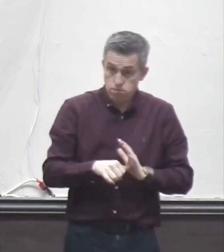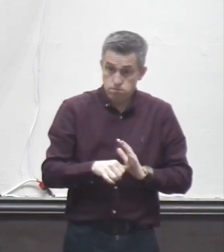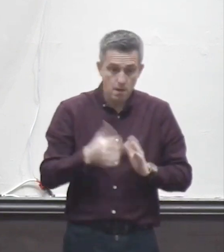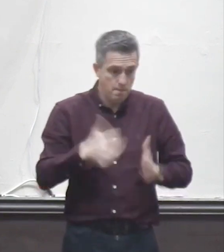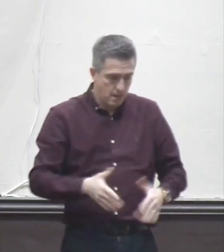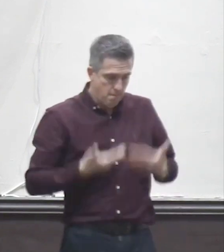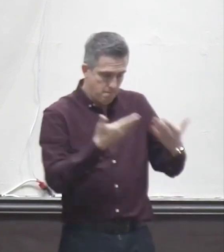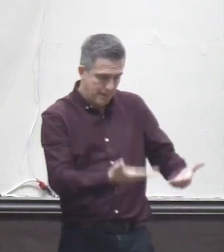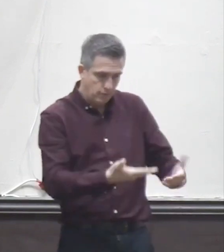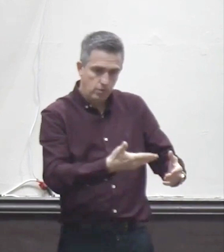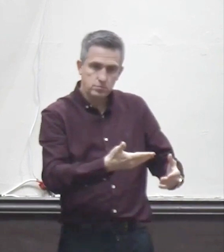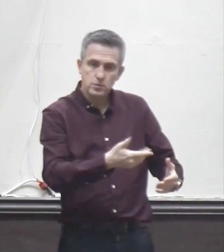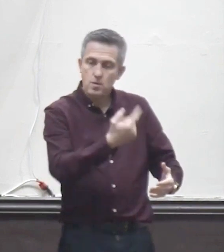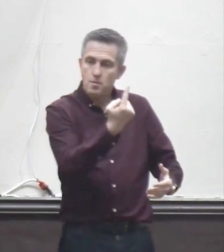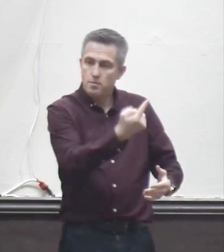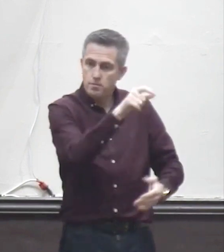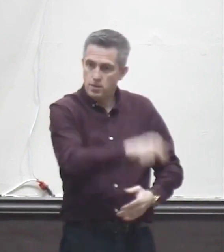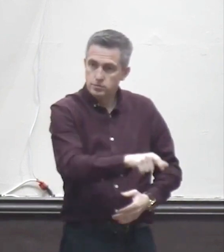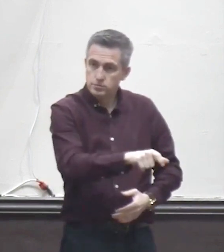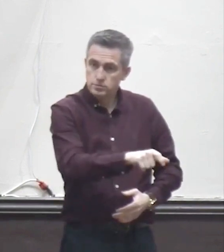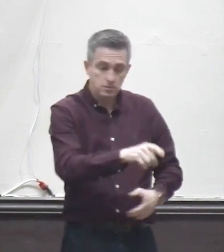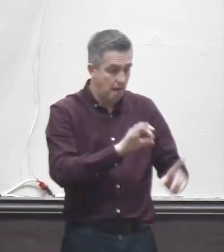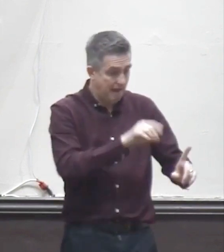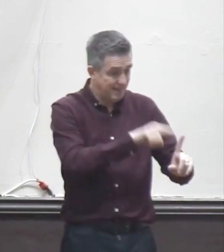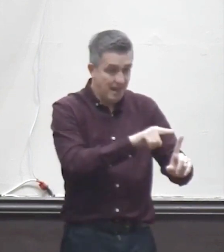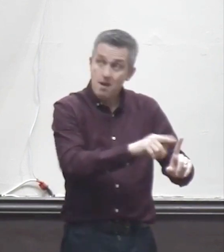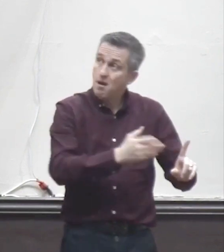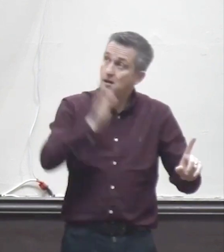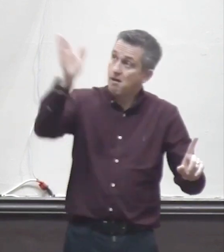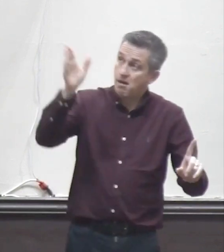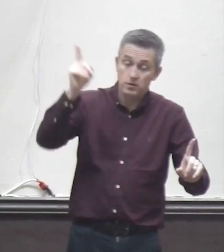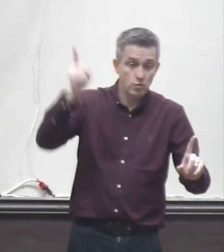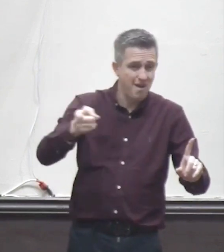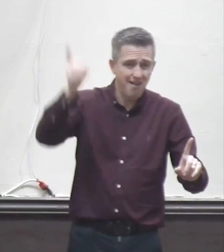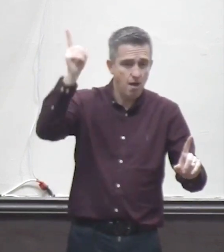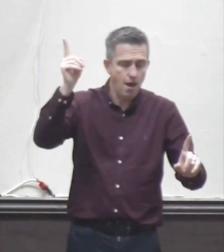and Allah, and we've made dua through this person to Allah.